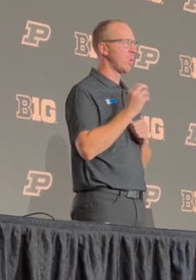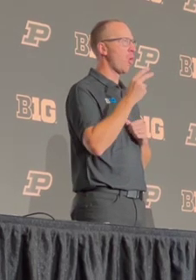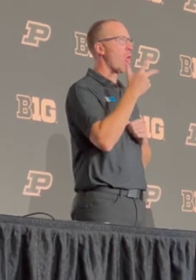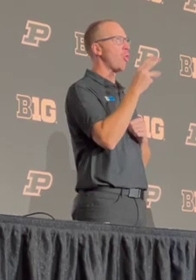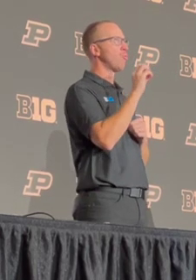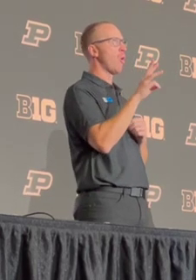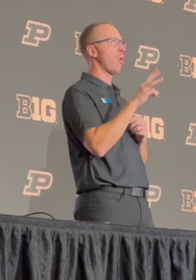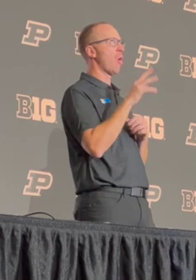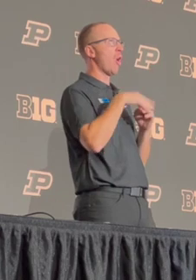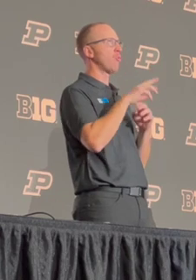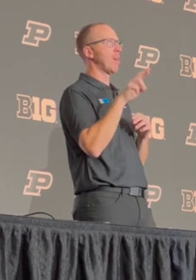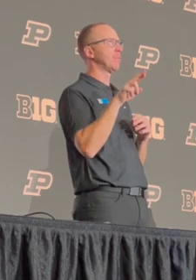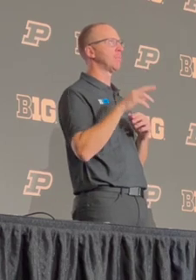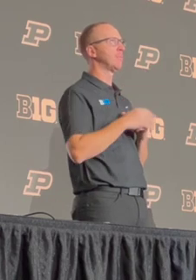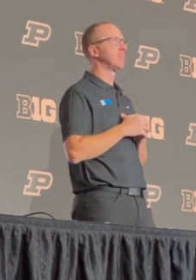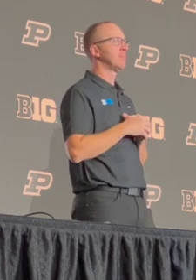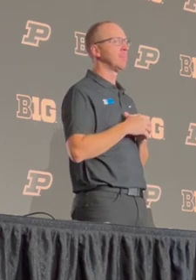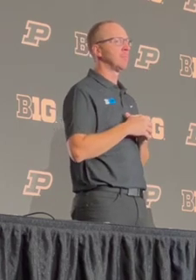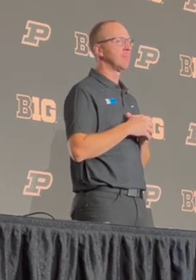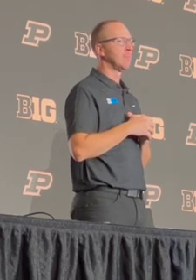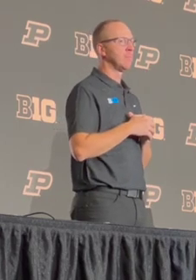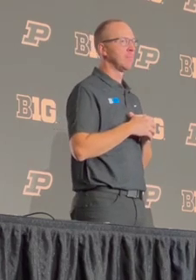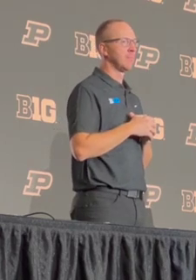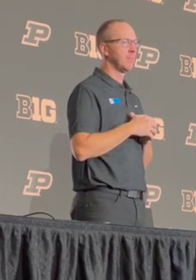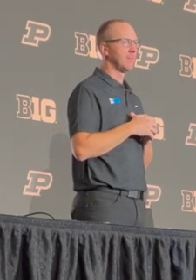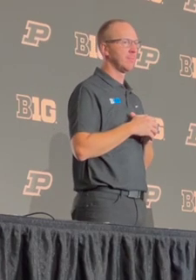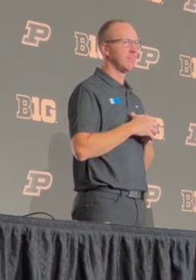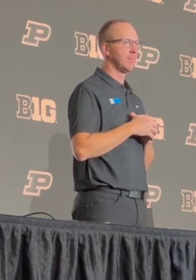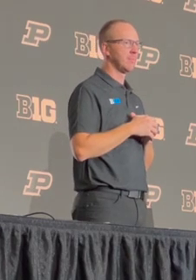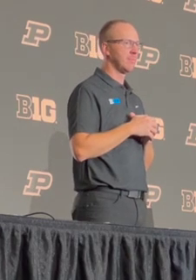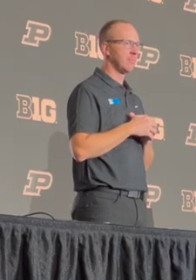Third row on your right.